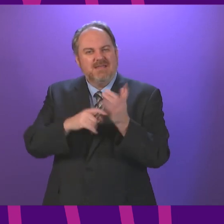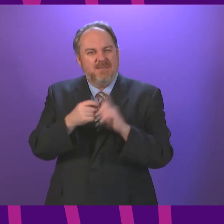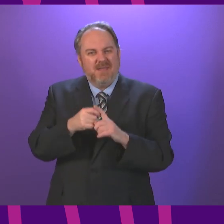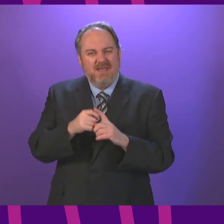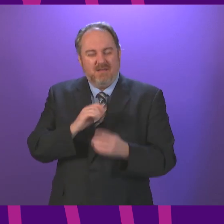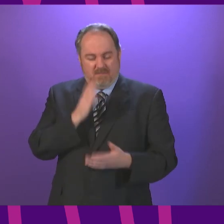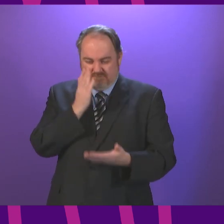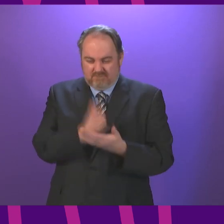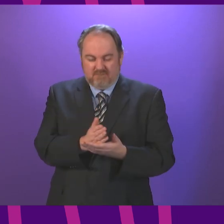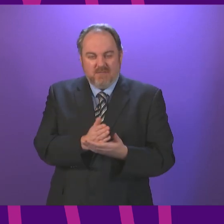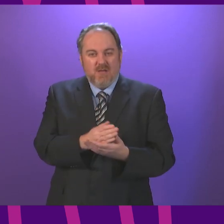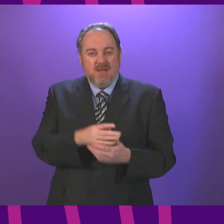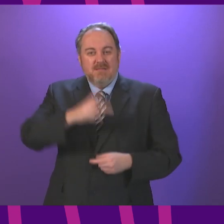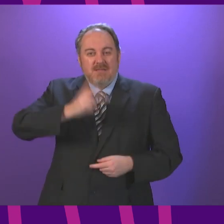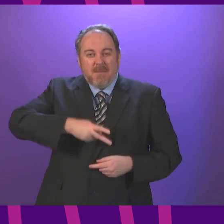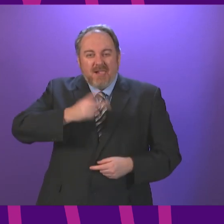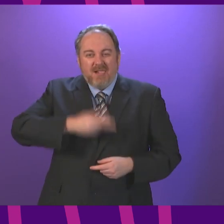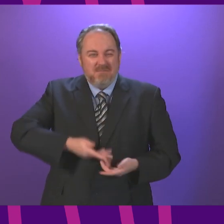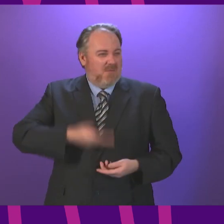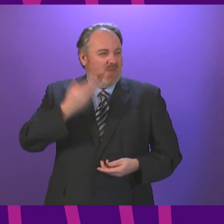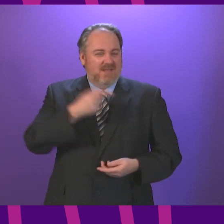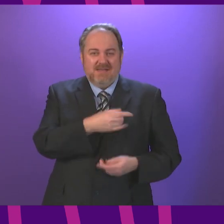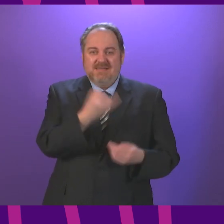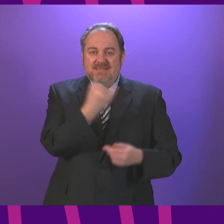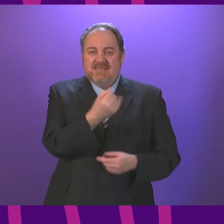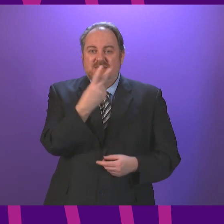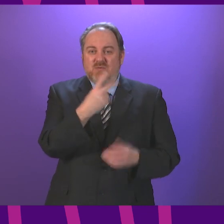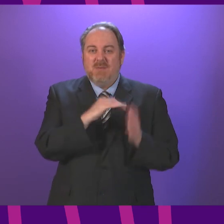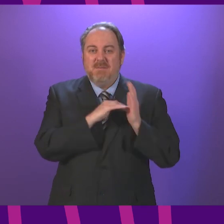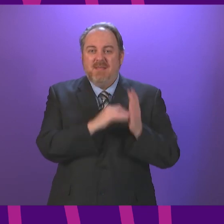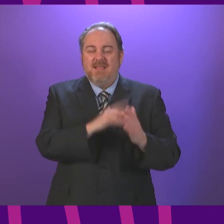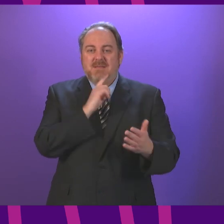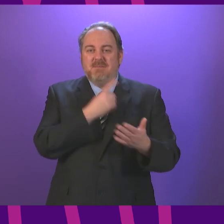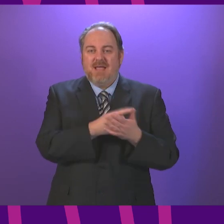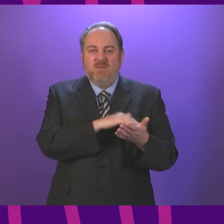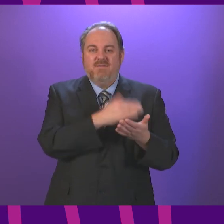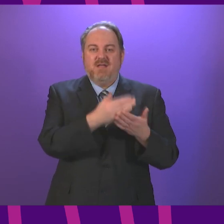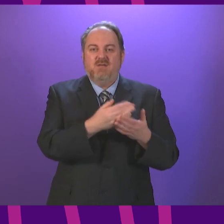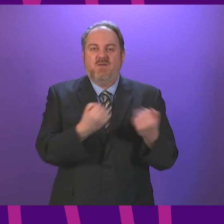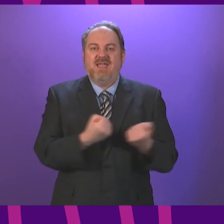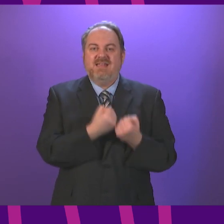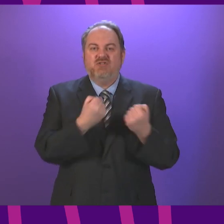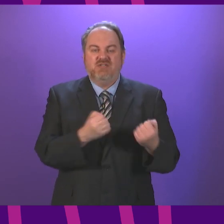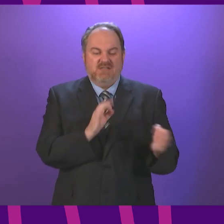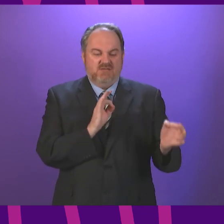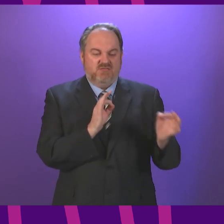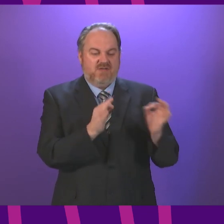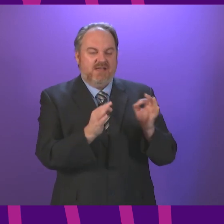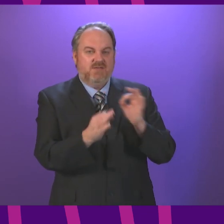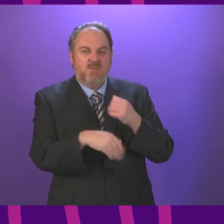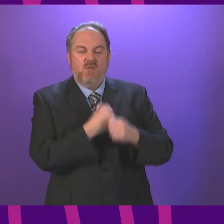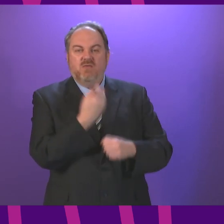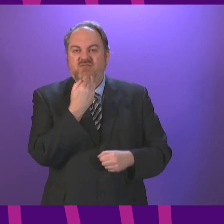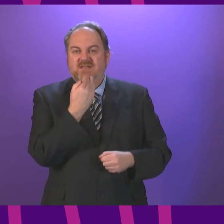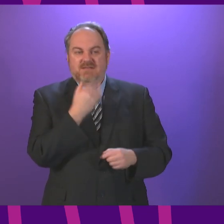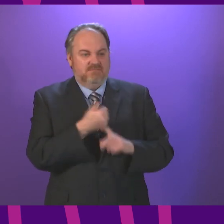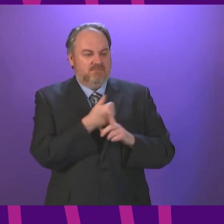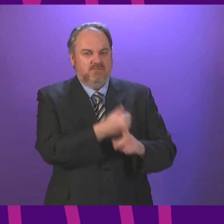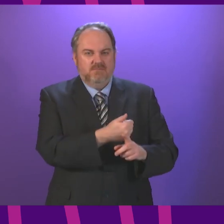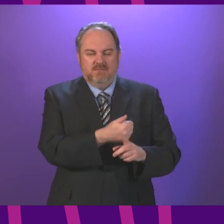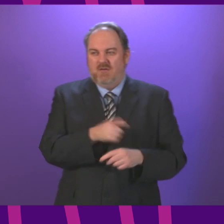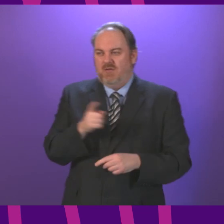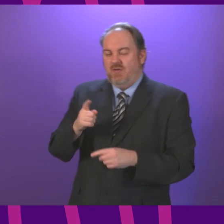through their £62 million transition fund. I think the Tories are letting down the people of the North East. I think the